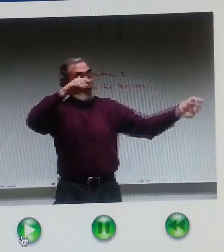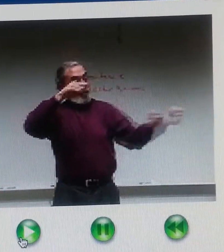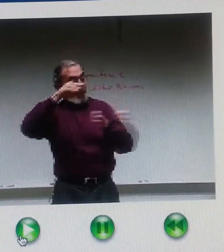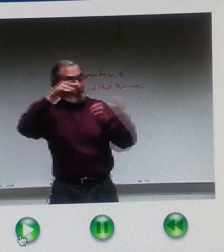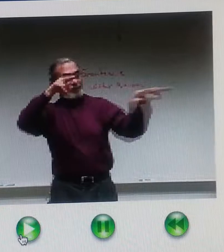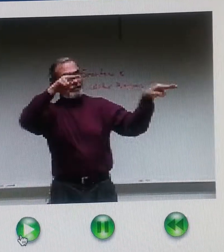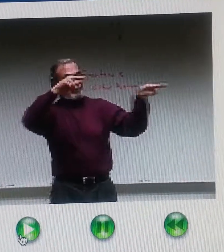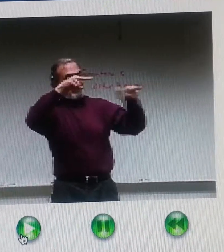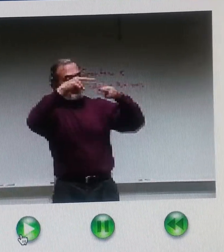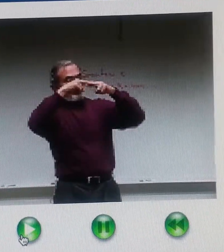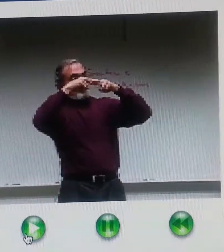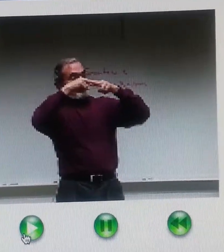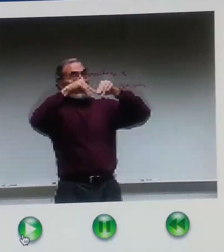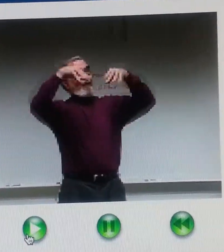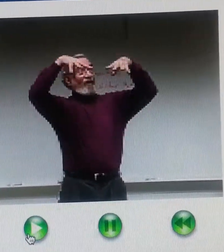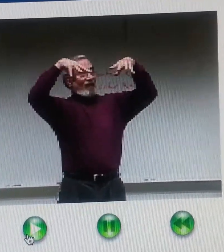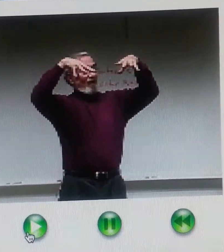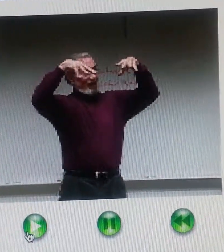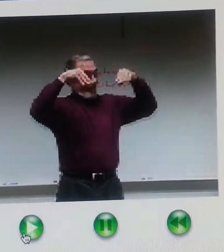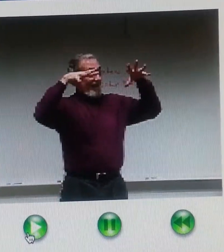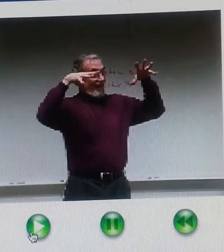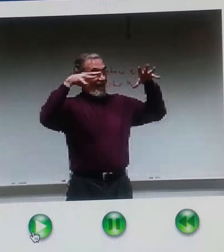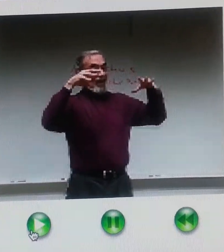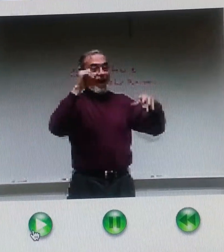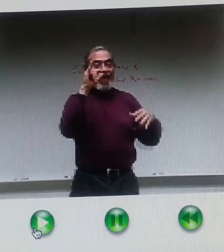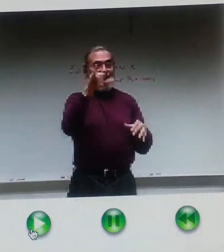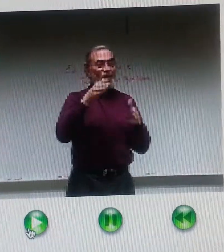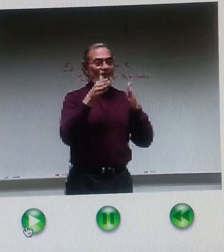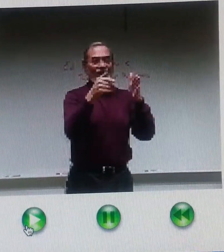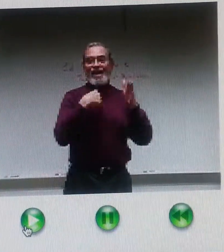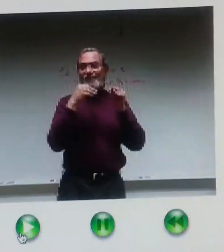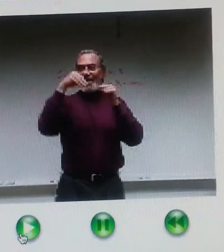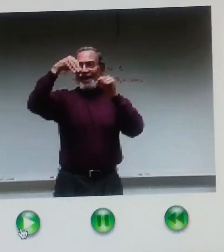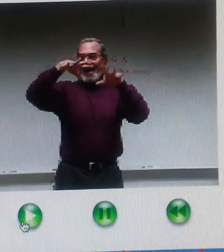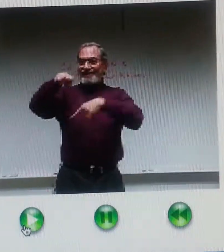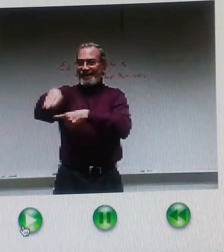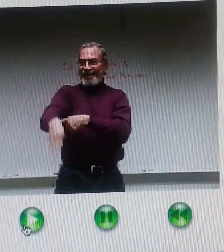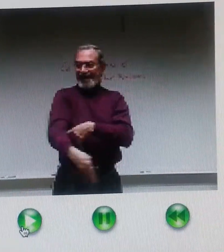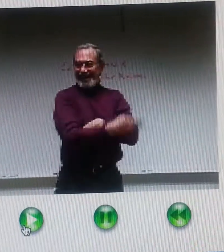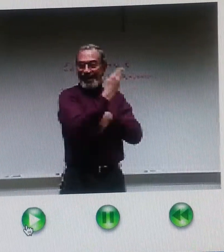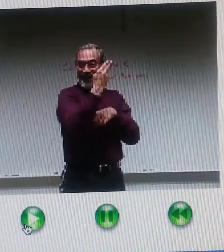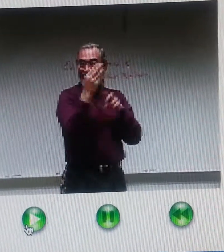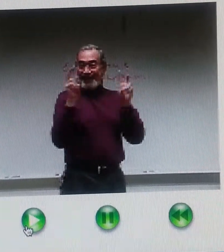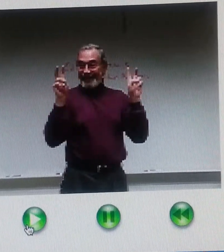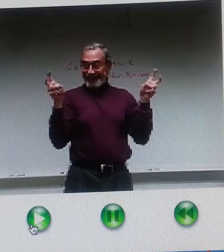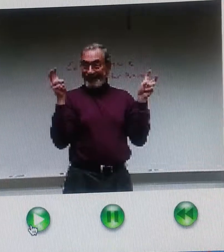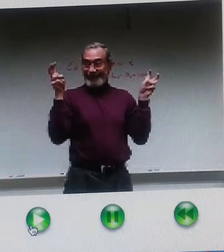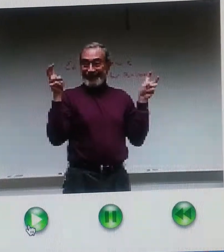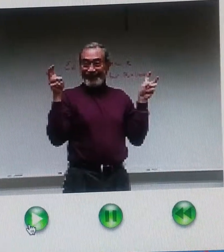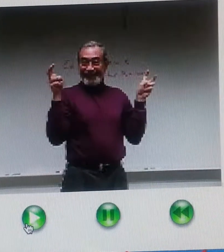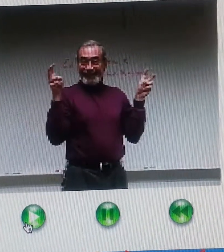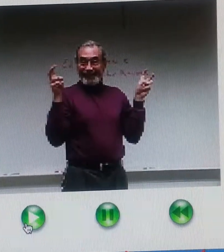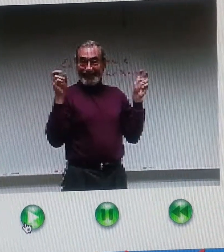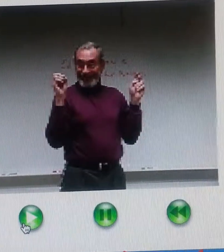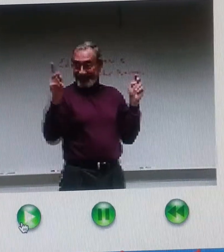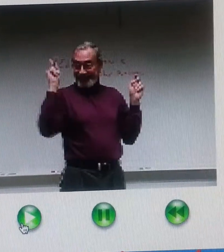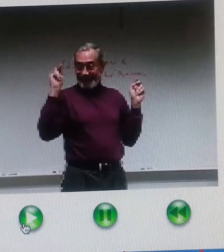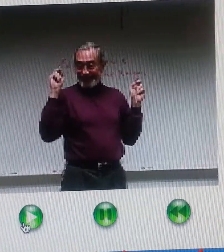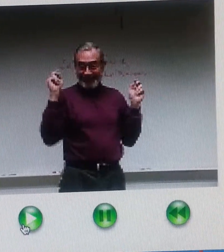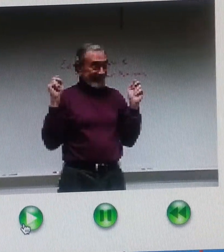And suddenly the lights would go out when you open the door. When you close the door, the electrical current would happen again and the lights would go on. All